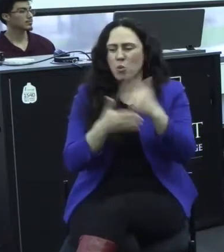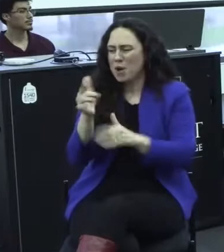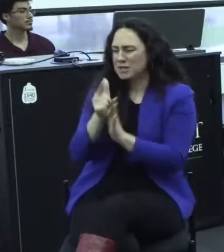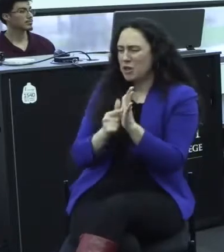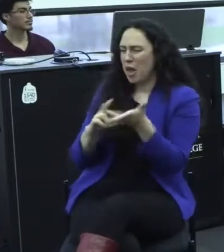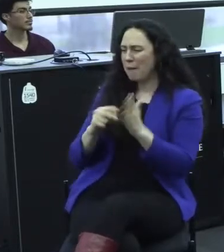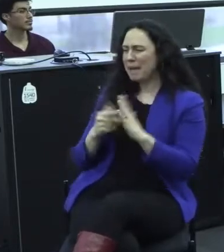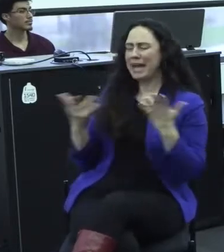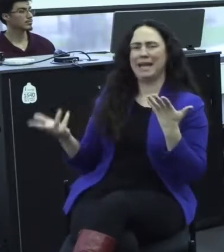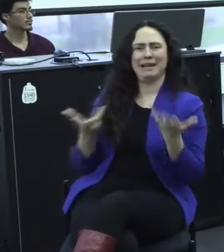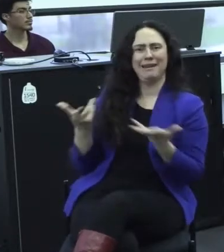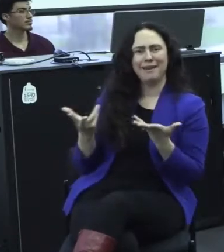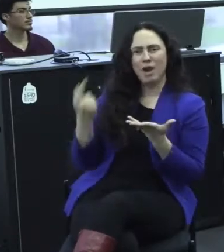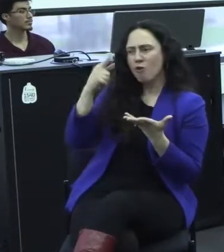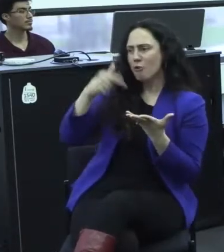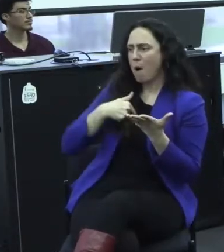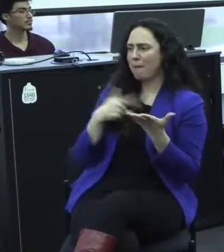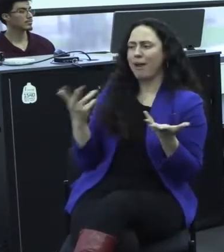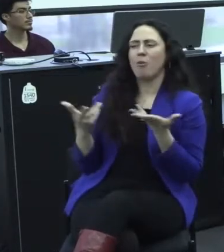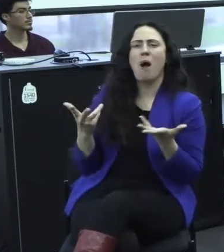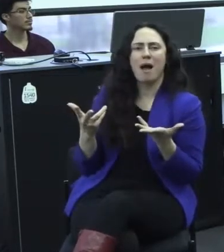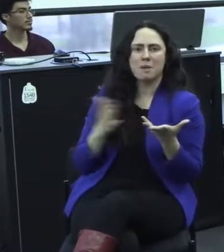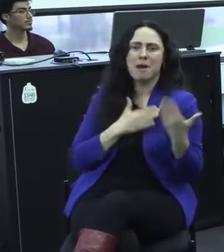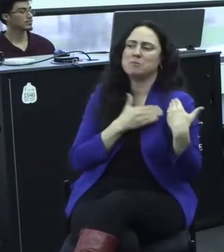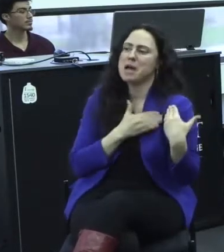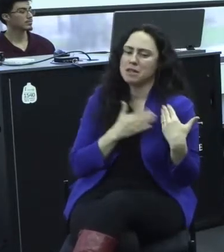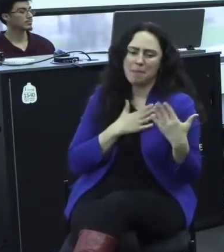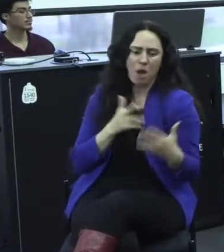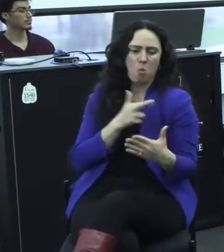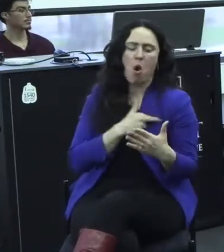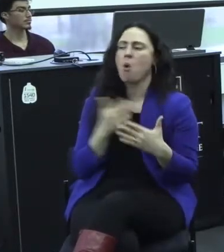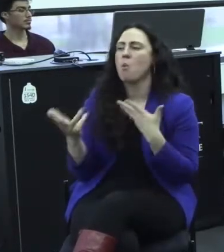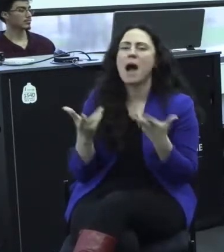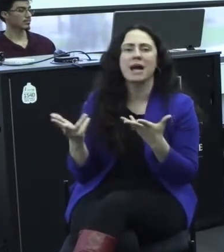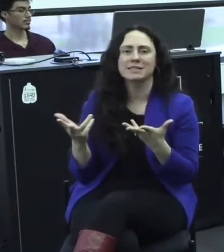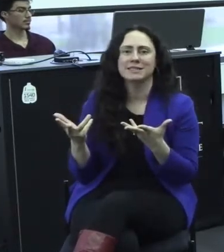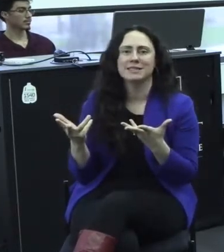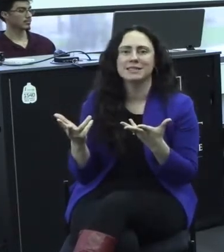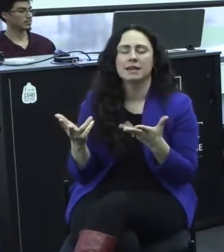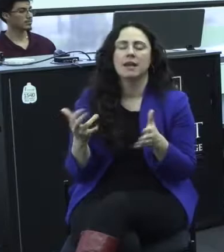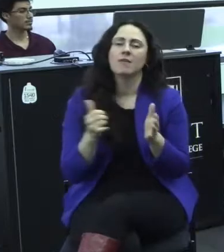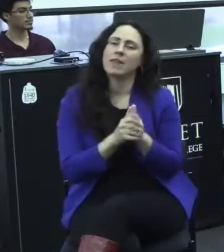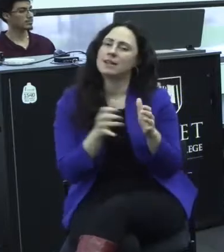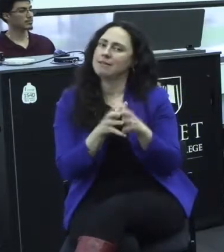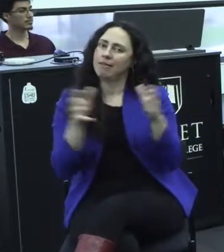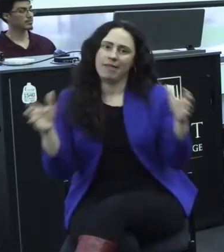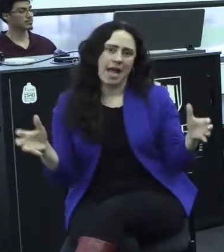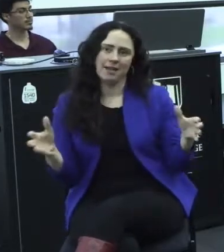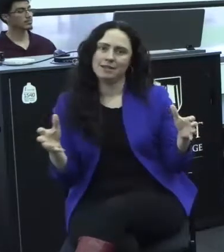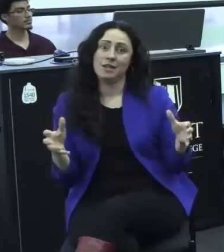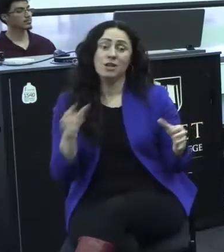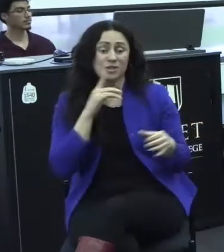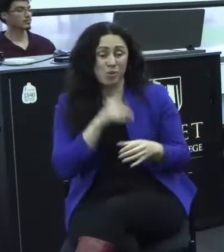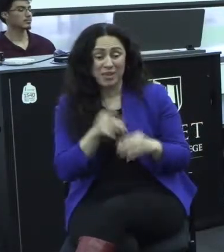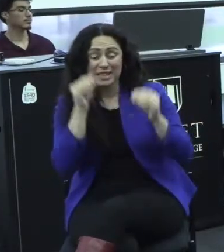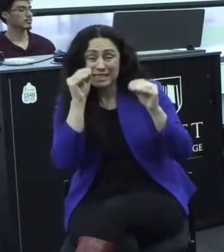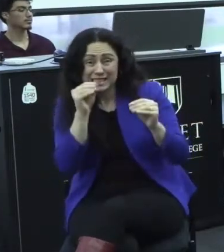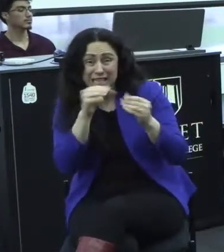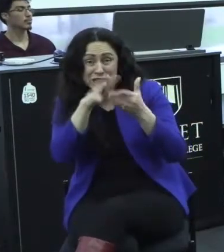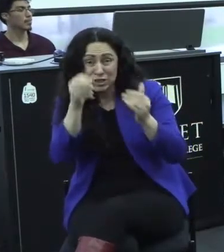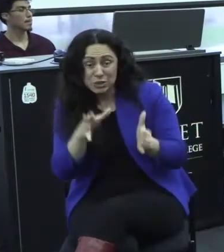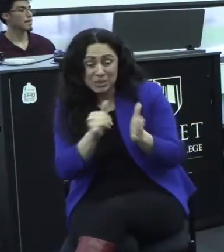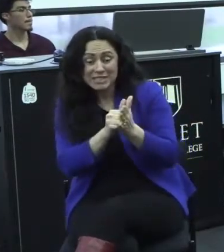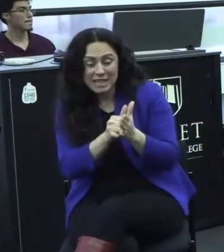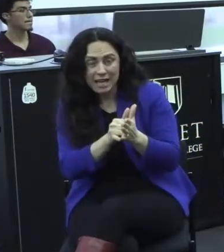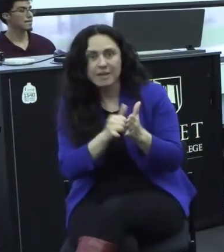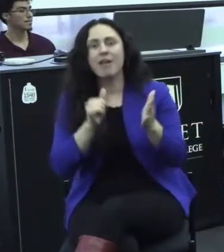that mean to me every day? What's my role? What's my responsibility? That's a lot, and to educate our students on that is a big part of